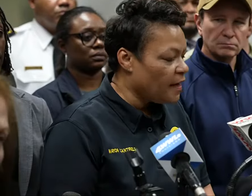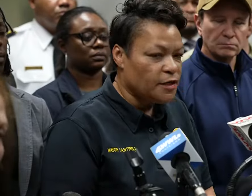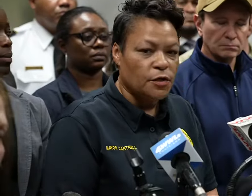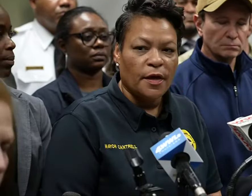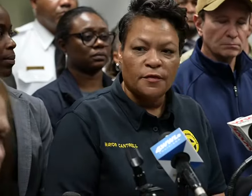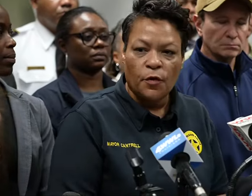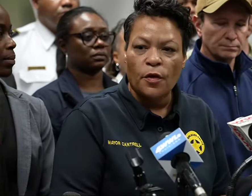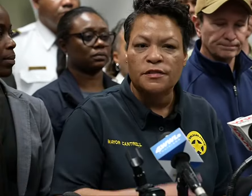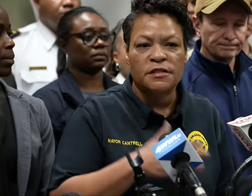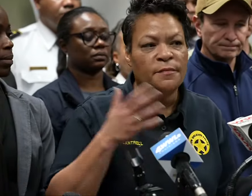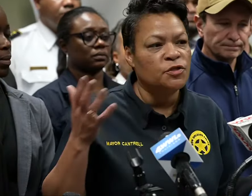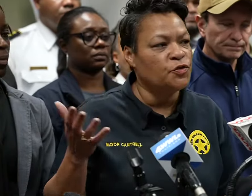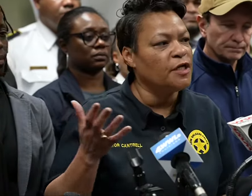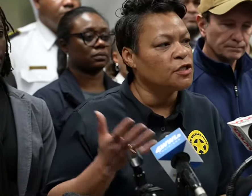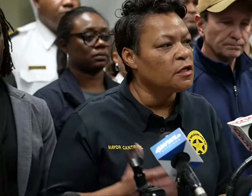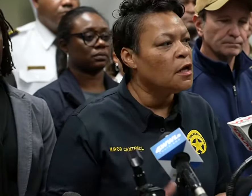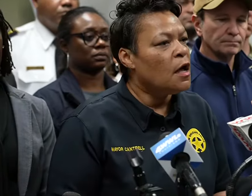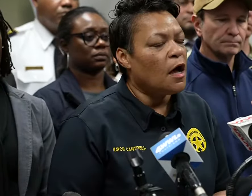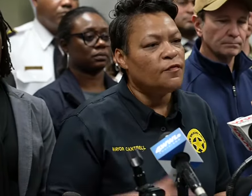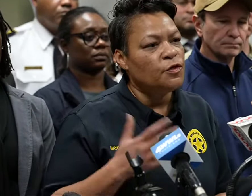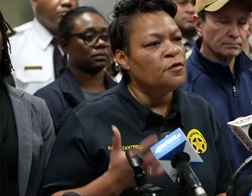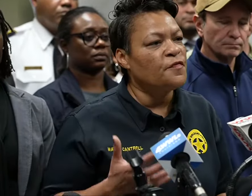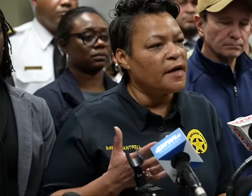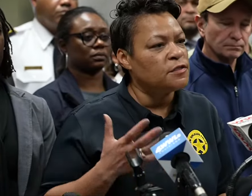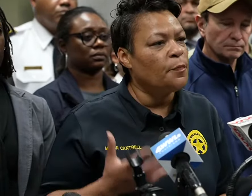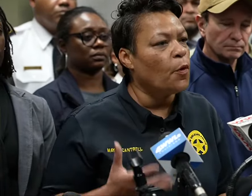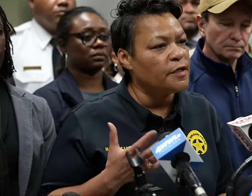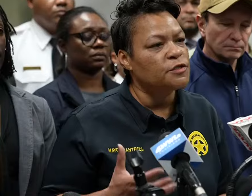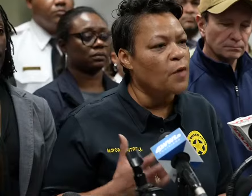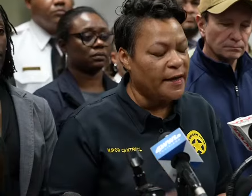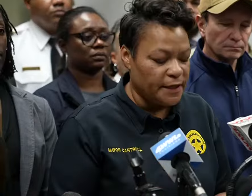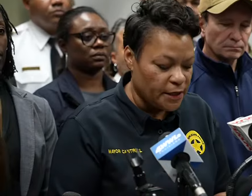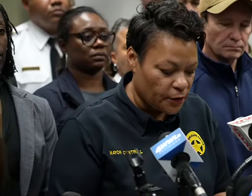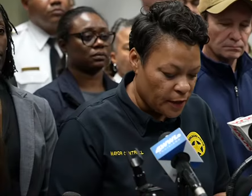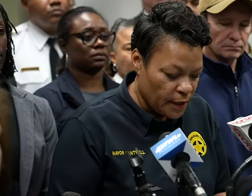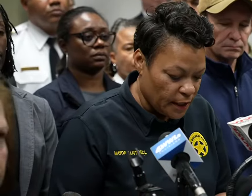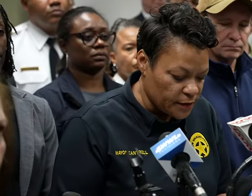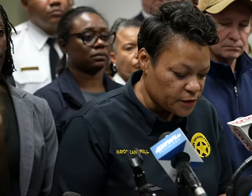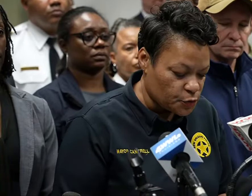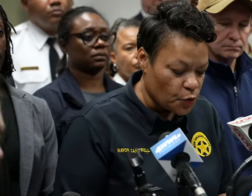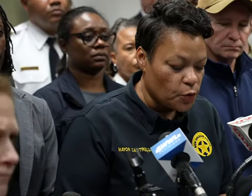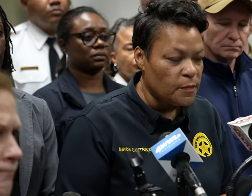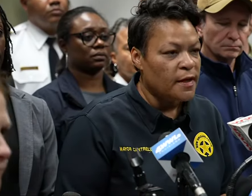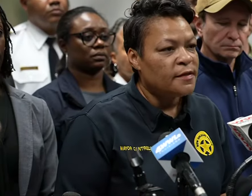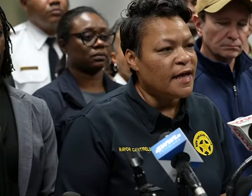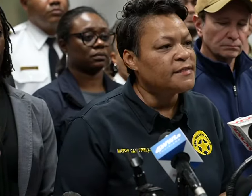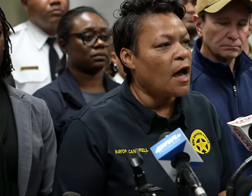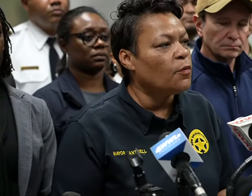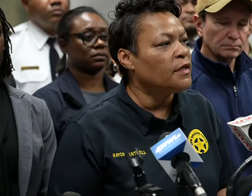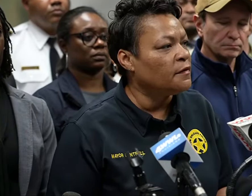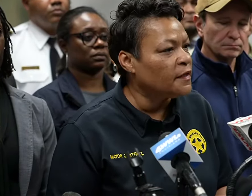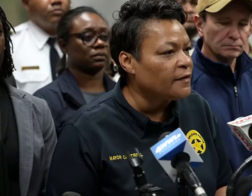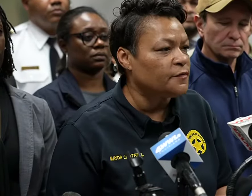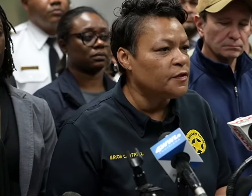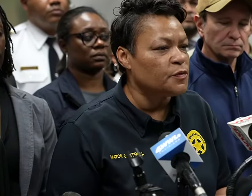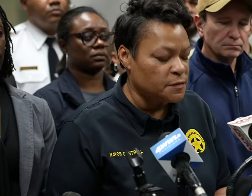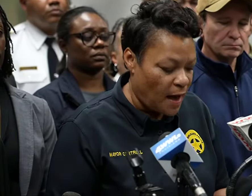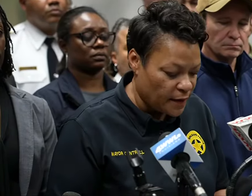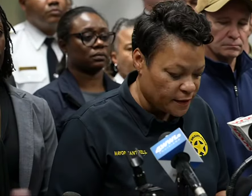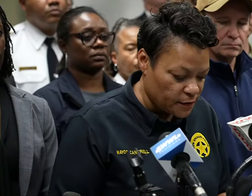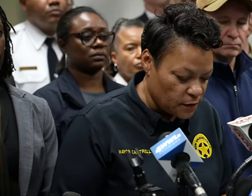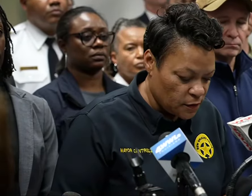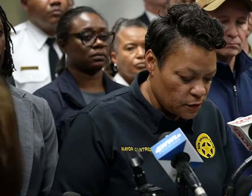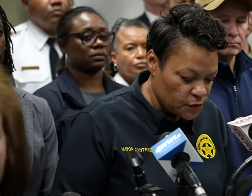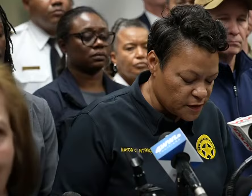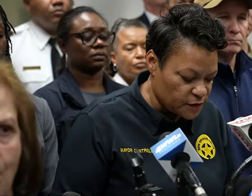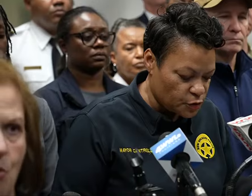say thank you. And of course, a demonstration of a unified support is right here in this room. That's how we collectively